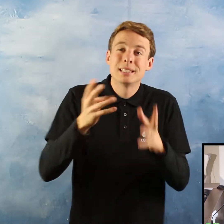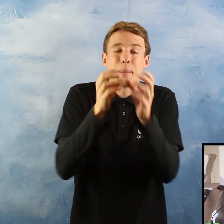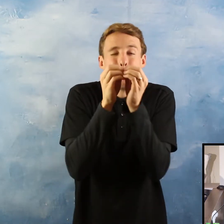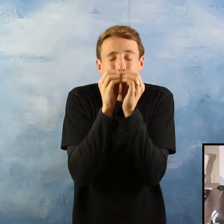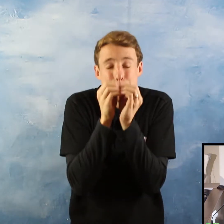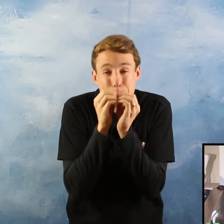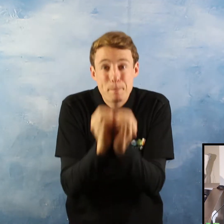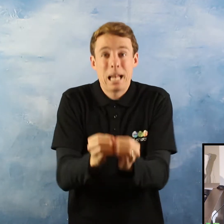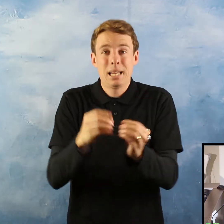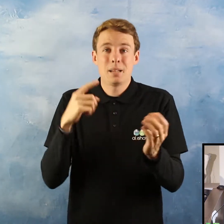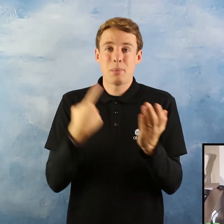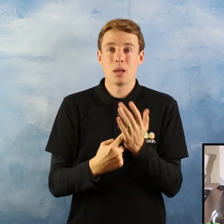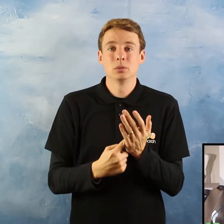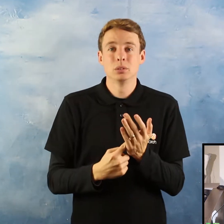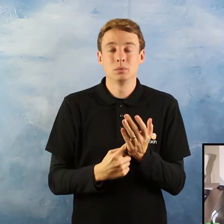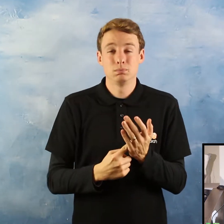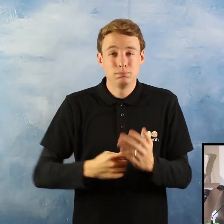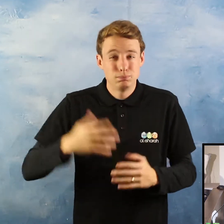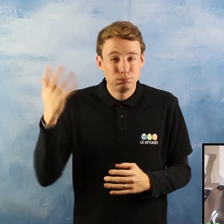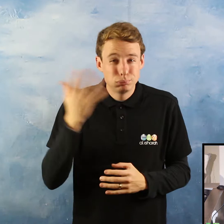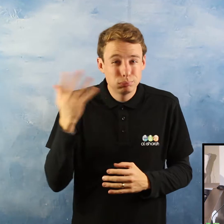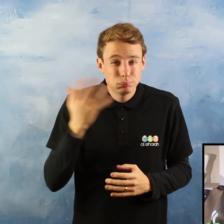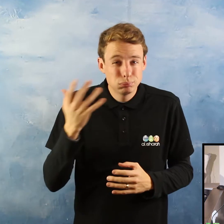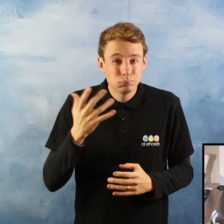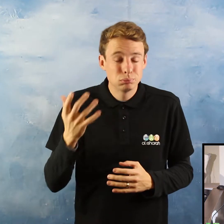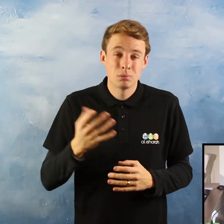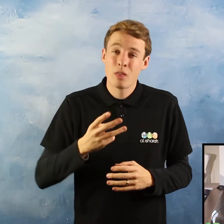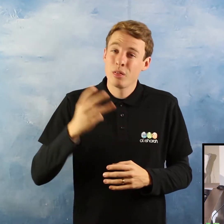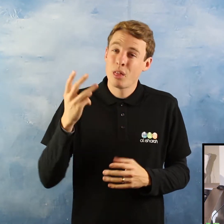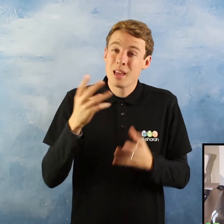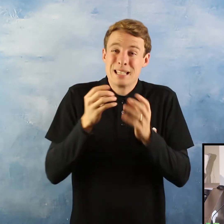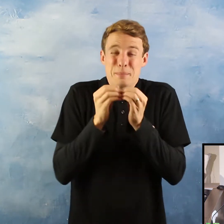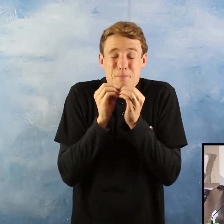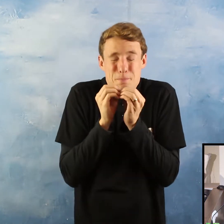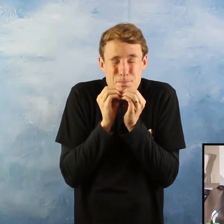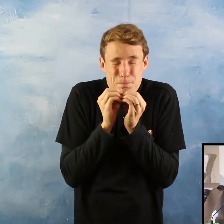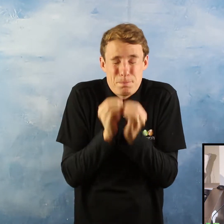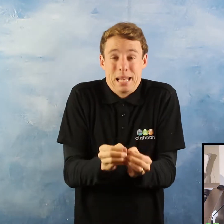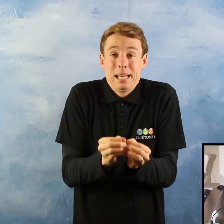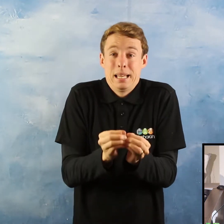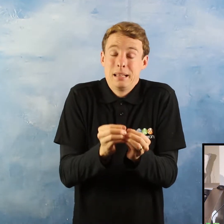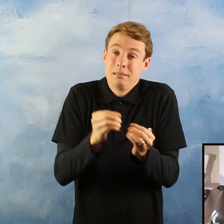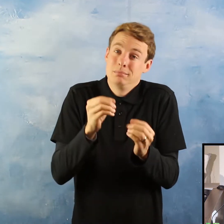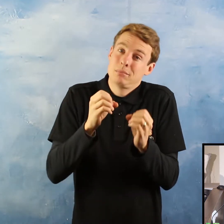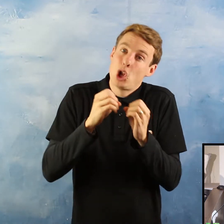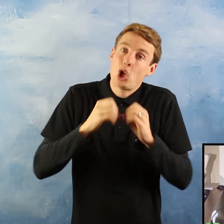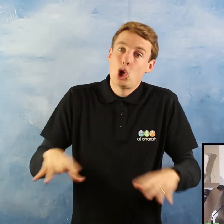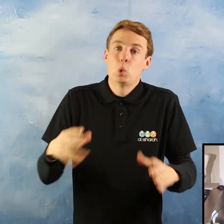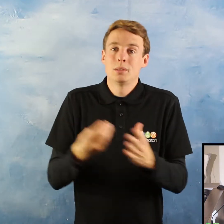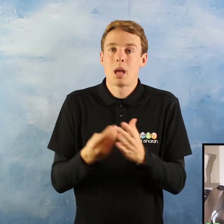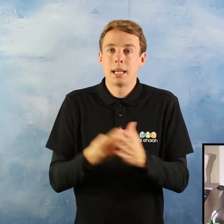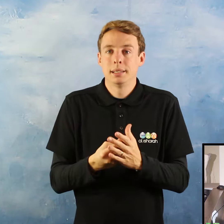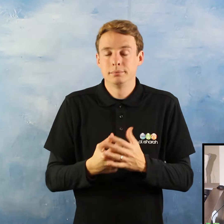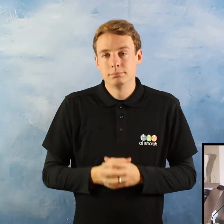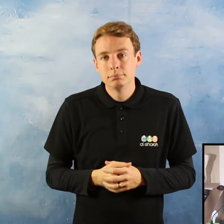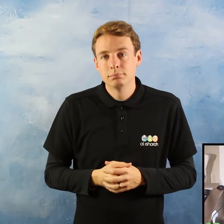England, stuck to limits. If they have within the limit, then within the limit, they are not saying